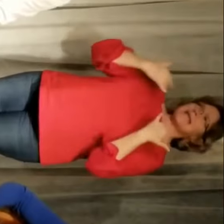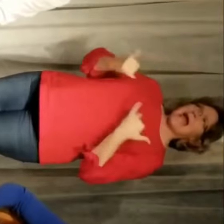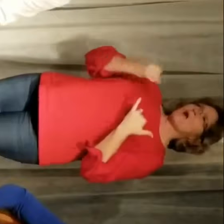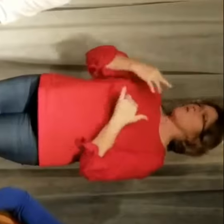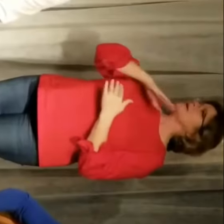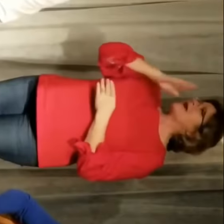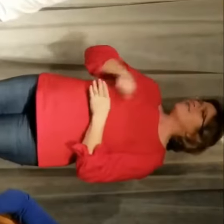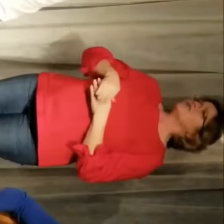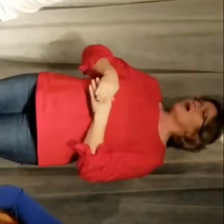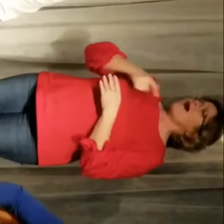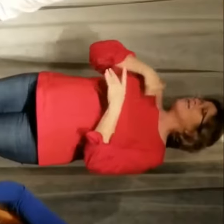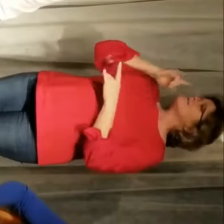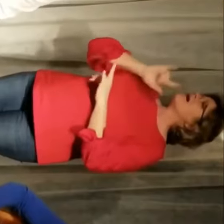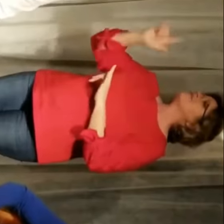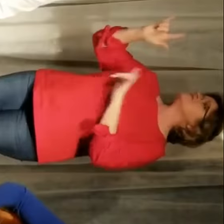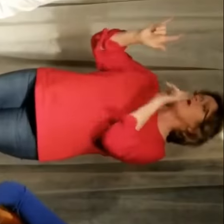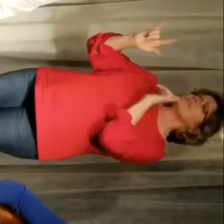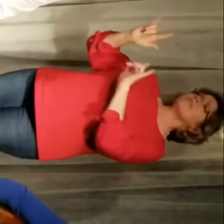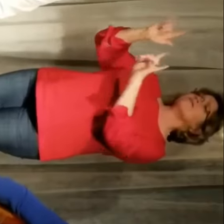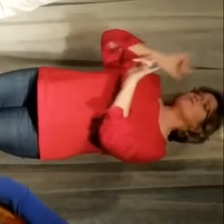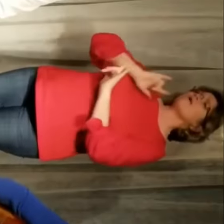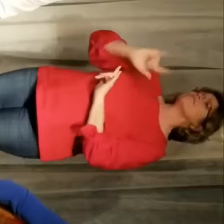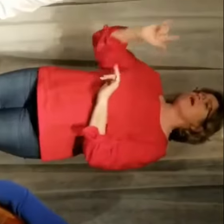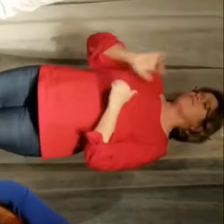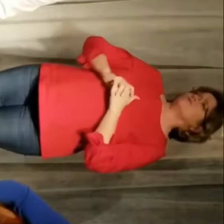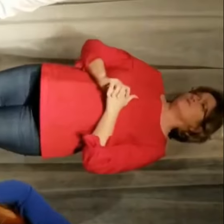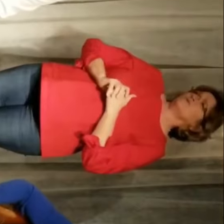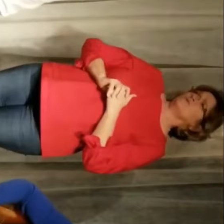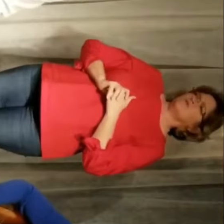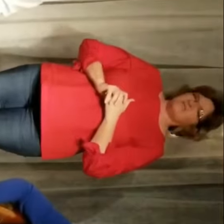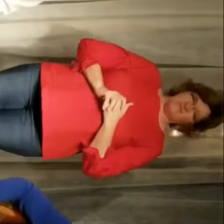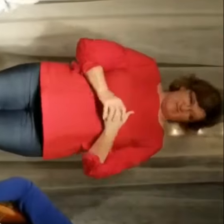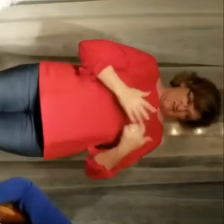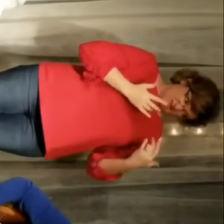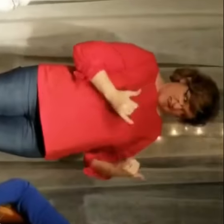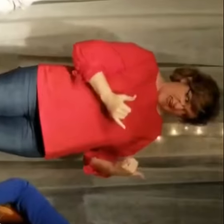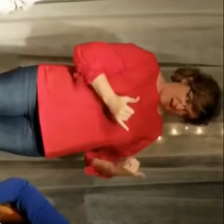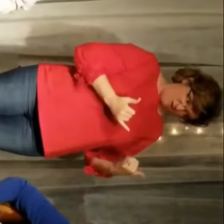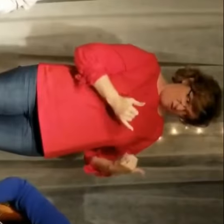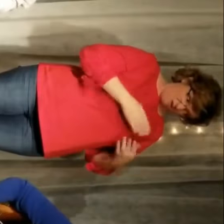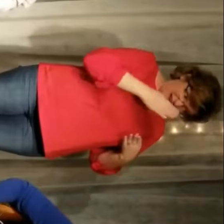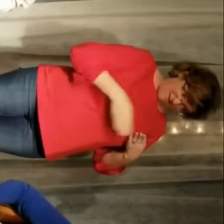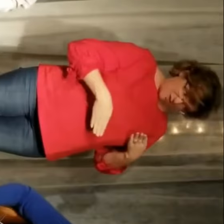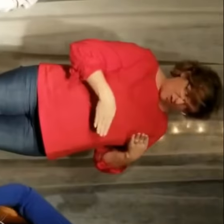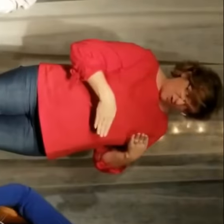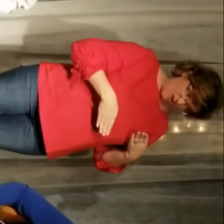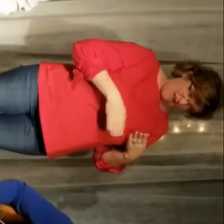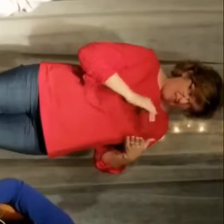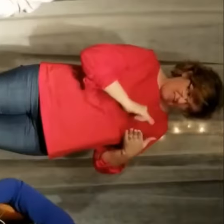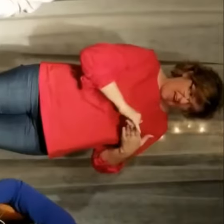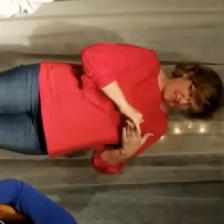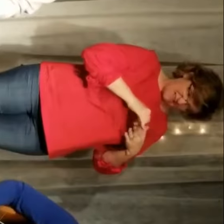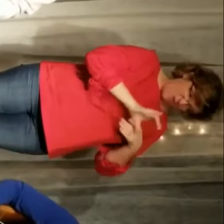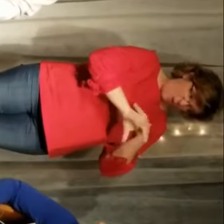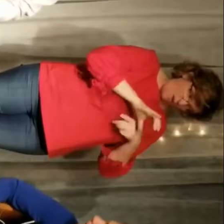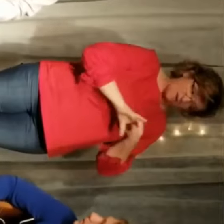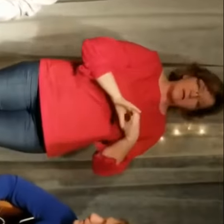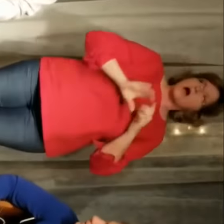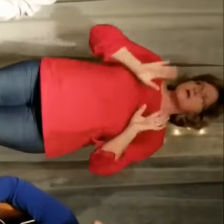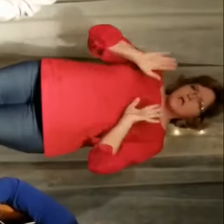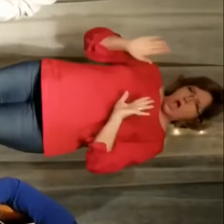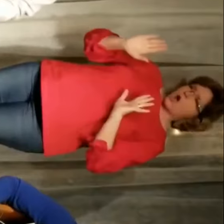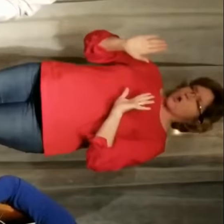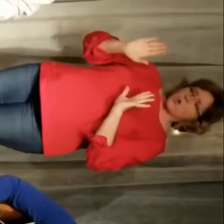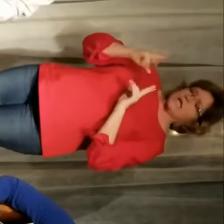never. I love you, love you, love you. Now or never? Kind of pushy, isn't it? It's not pushy, it's